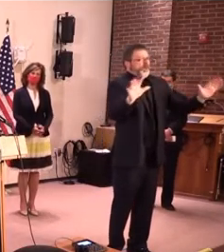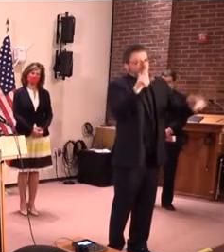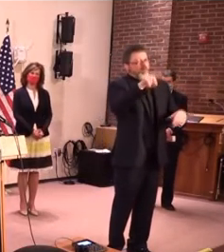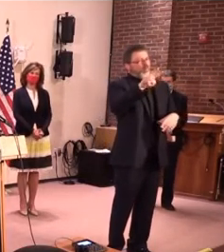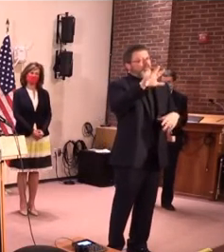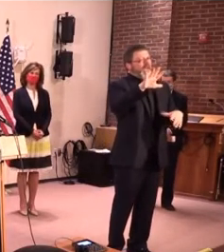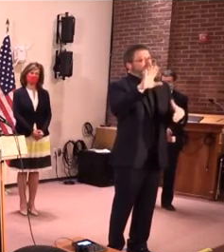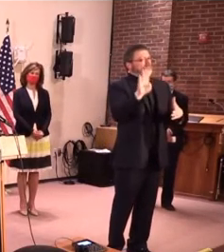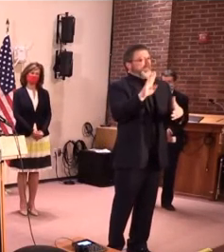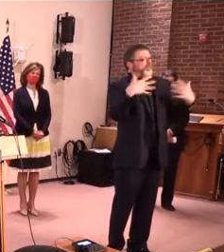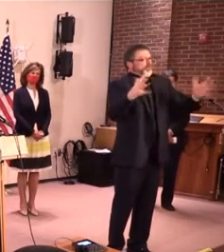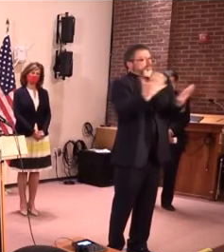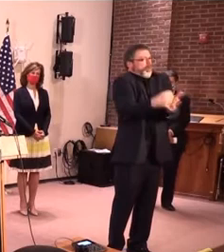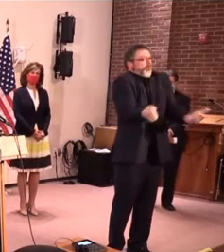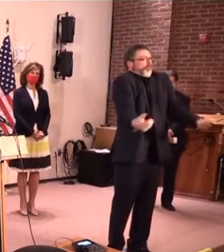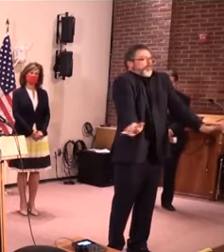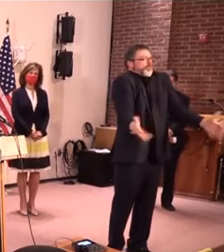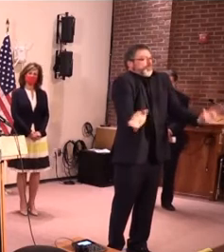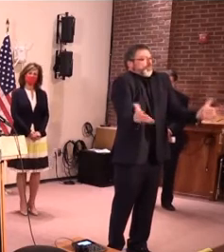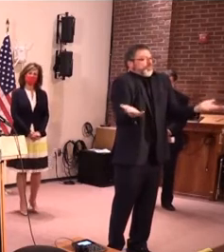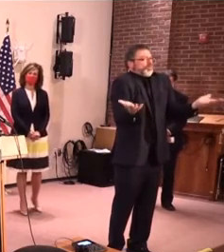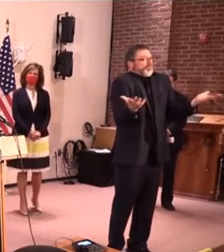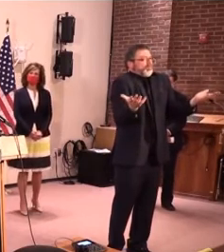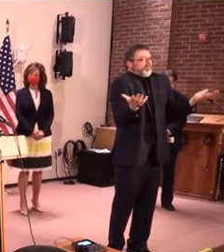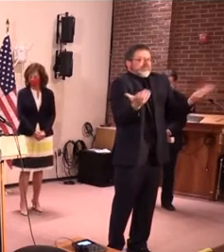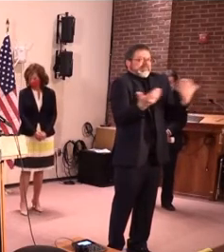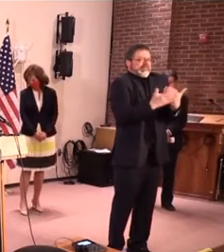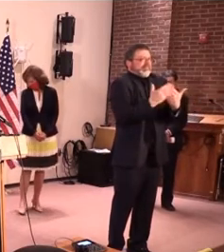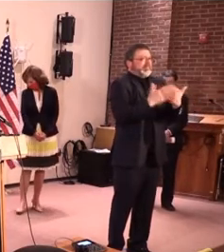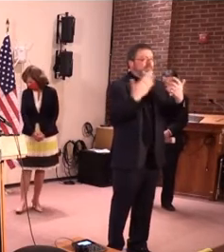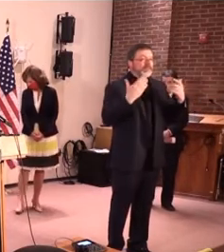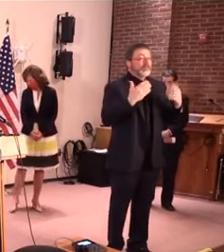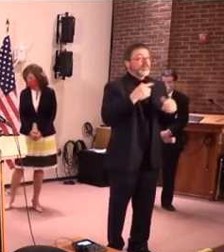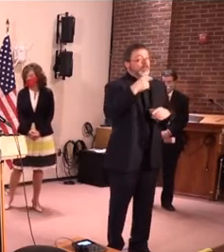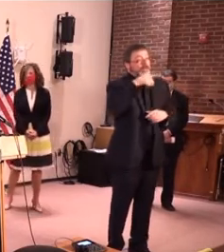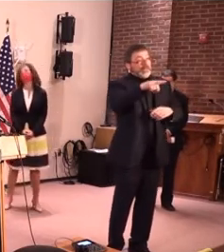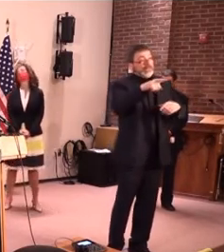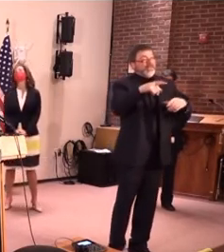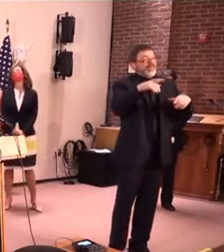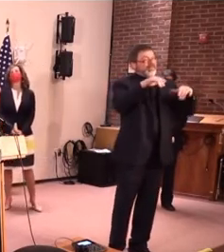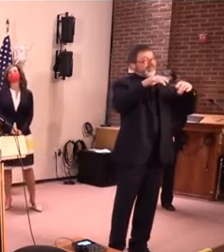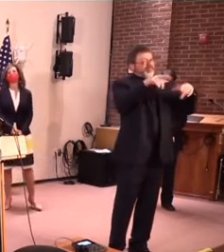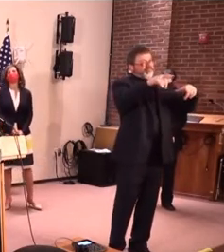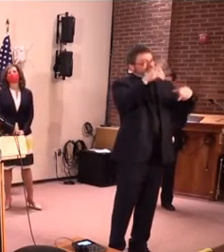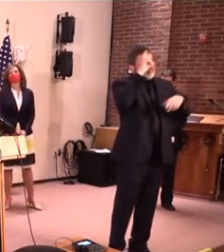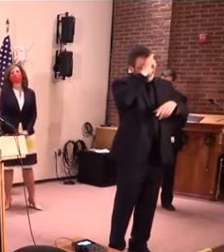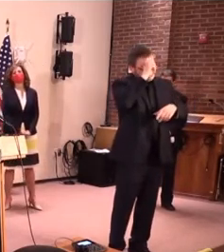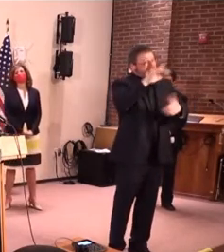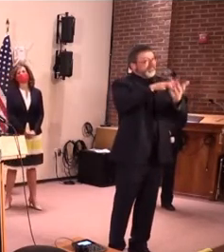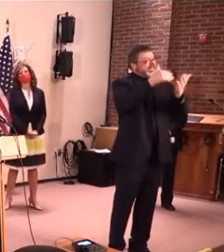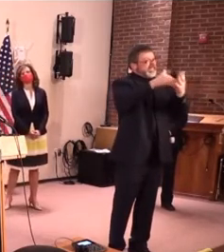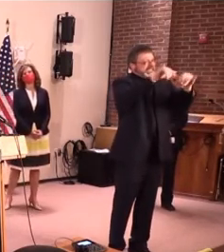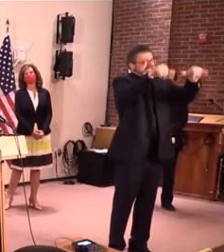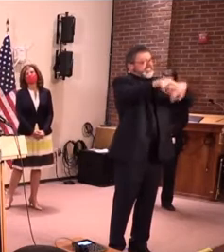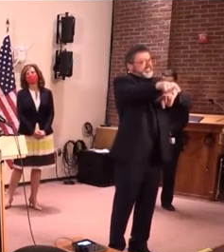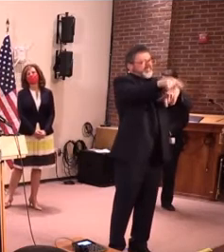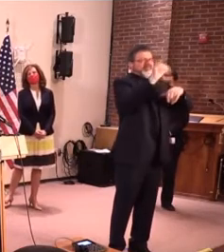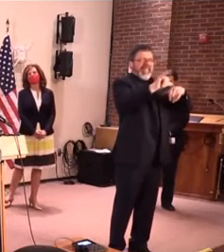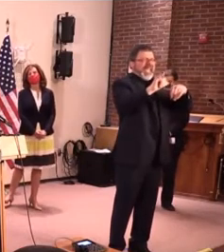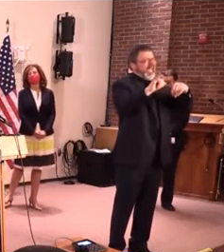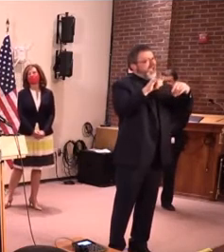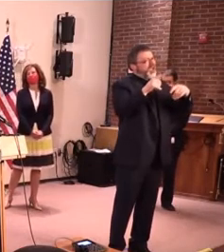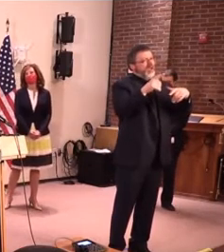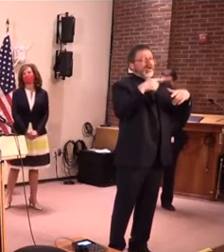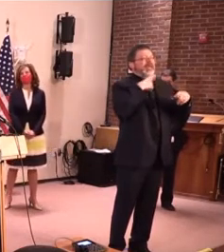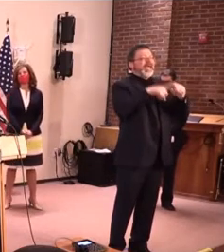renters and so forth, and then you take the healthcare system that we need to protect and make sure that we have that they have all